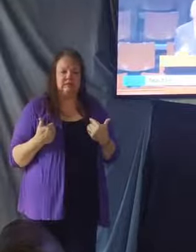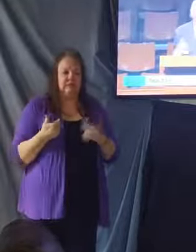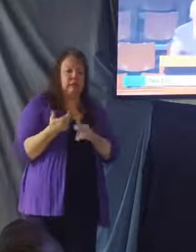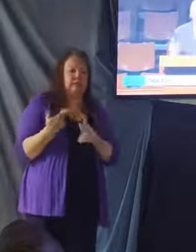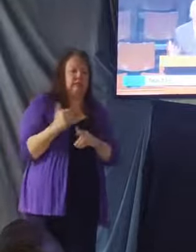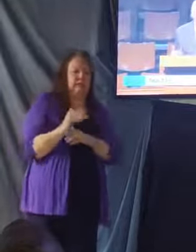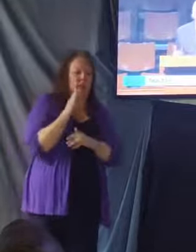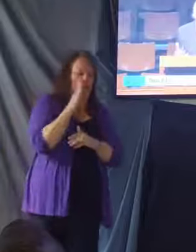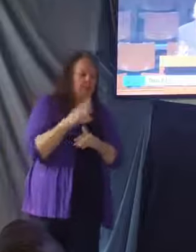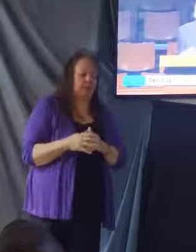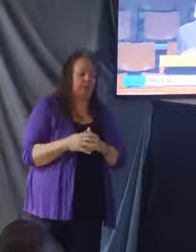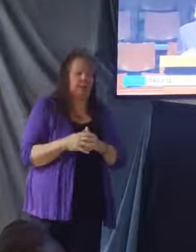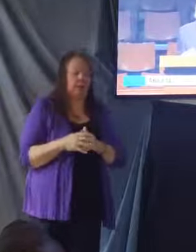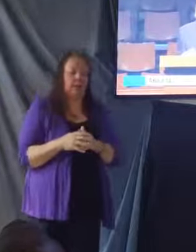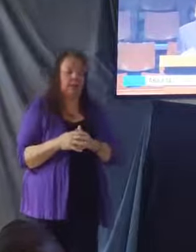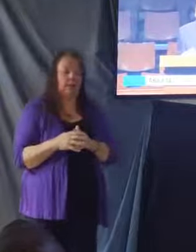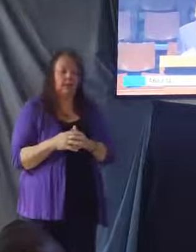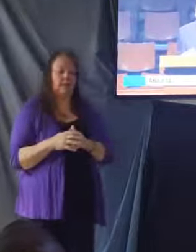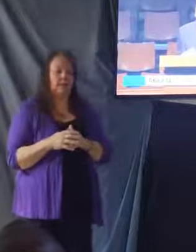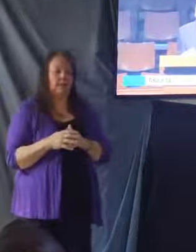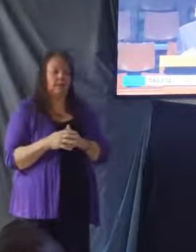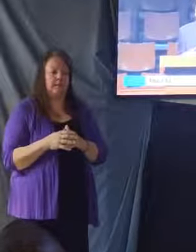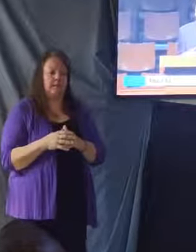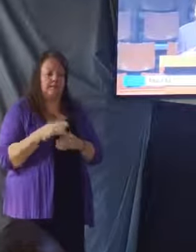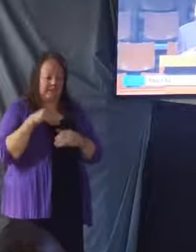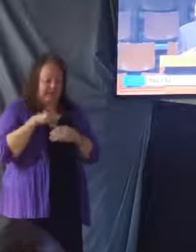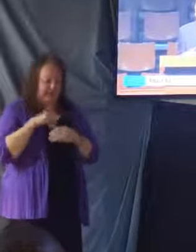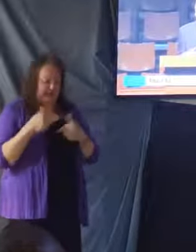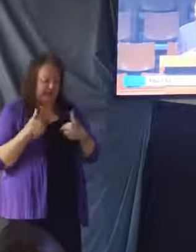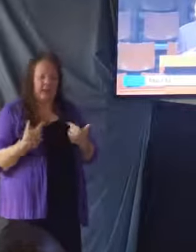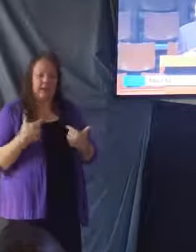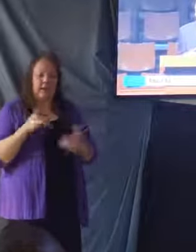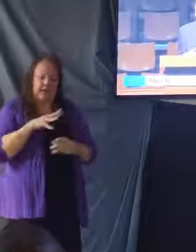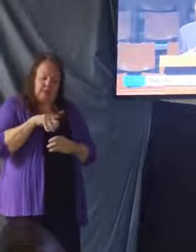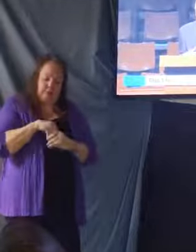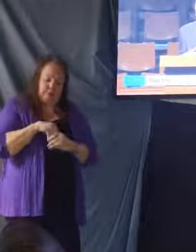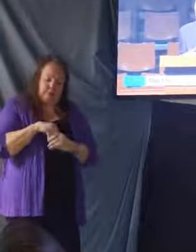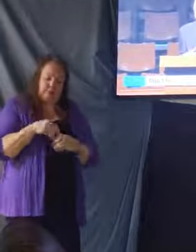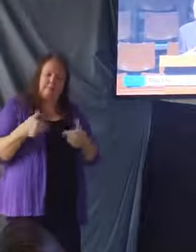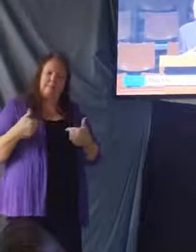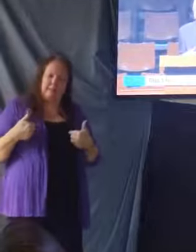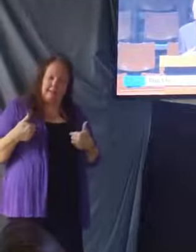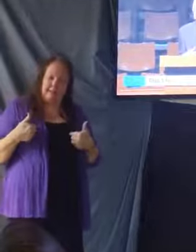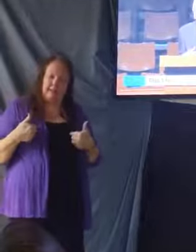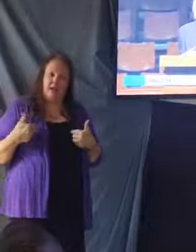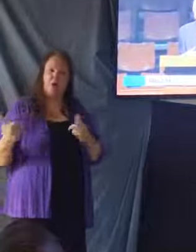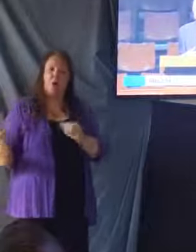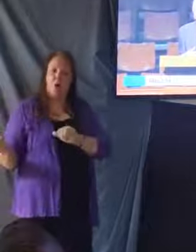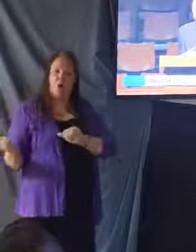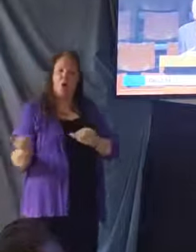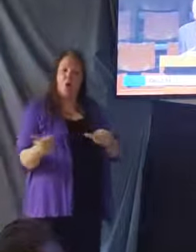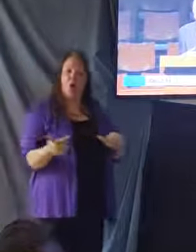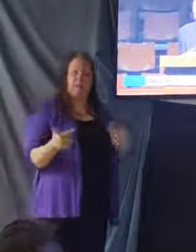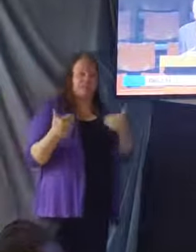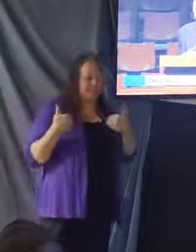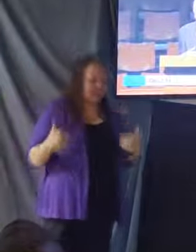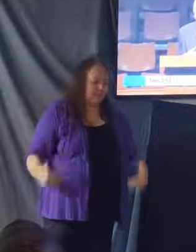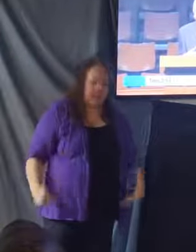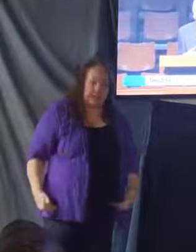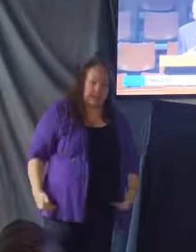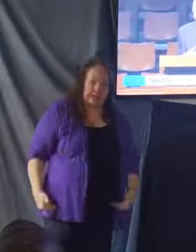well. But the immaterial part of a person. That includes us, all of us, our